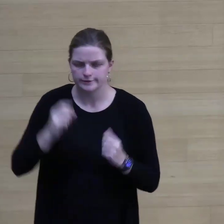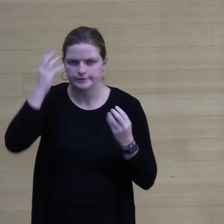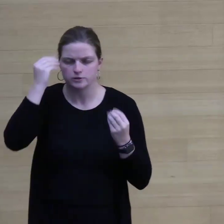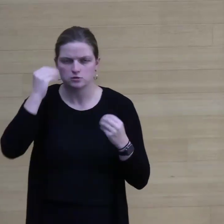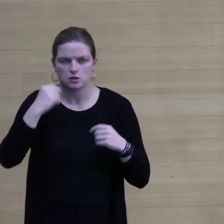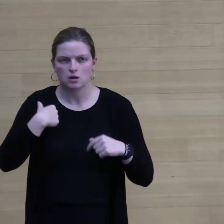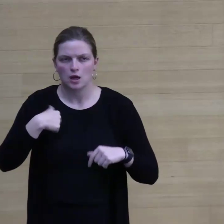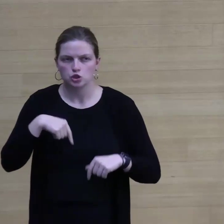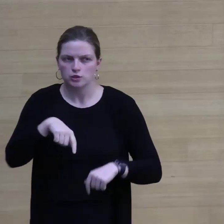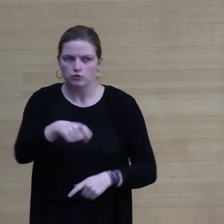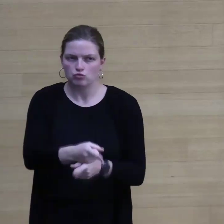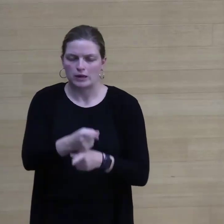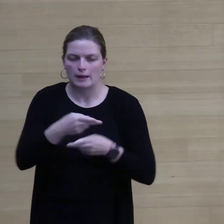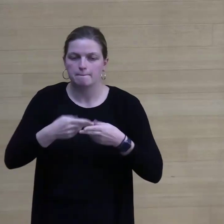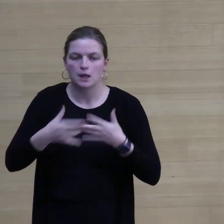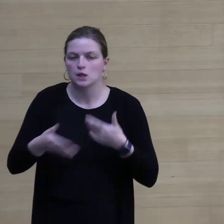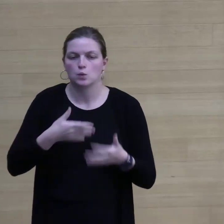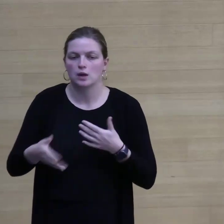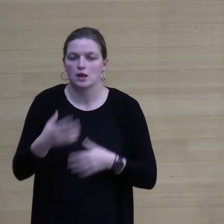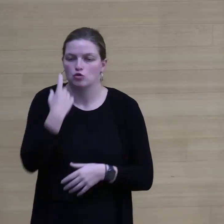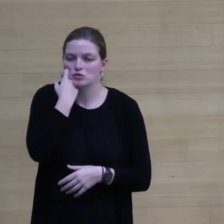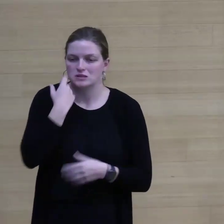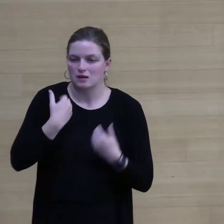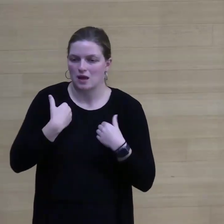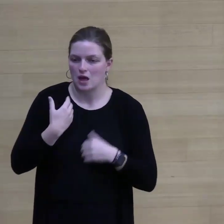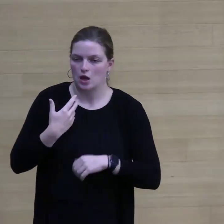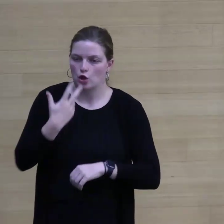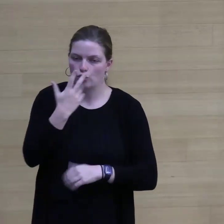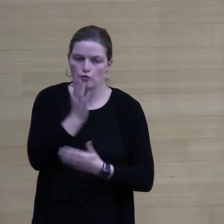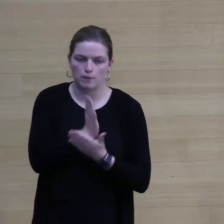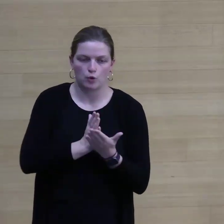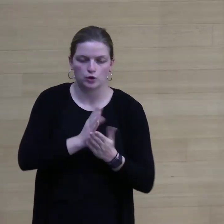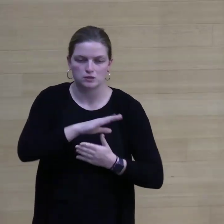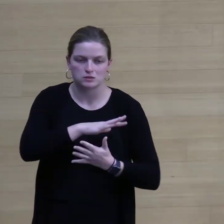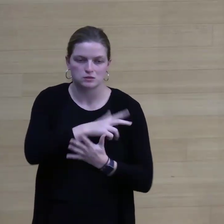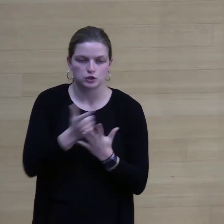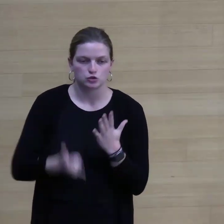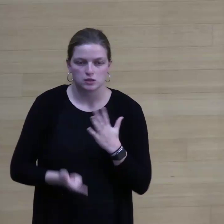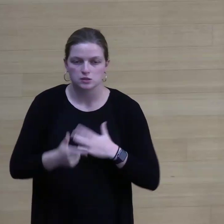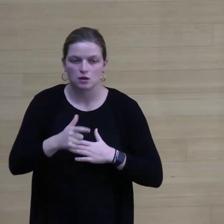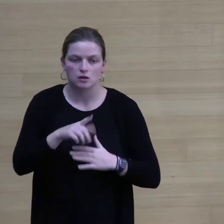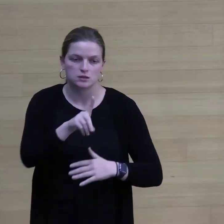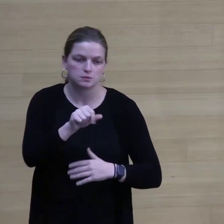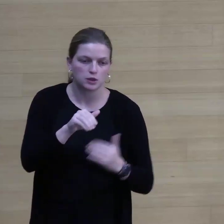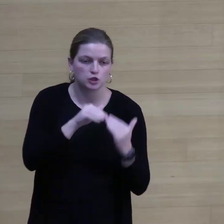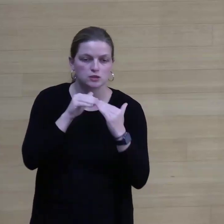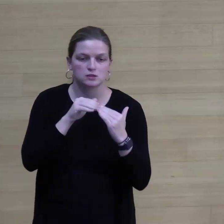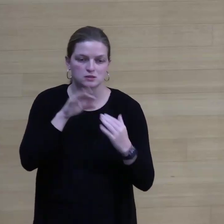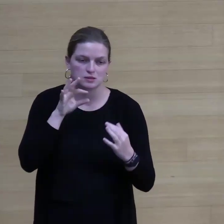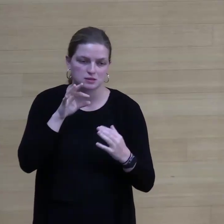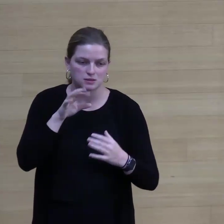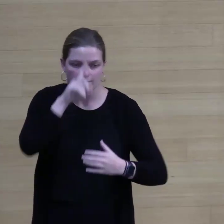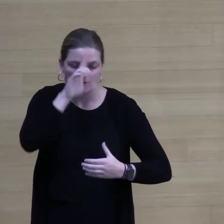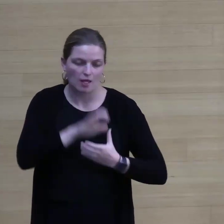I should have the correct name. They just had a 3-part series on disability justice and faith and how to